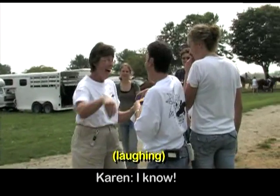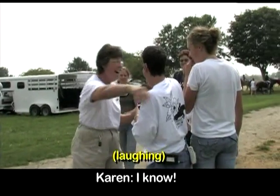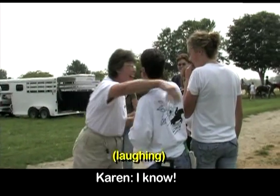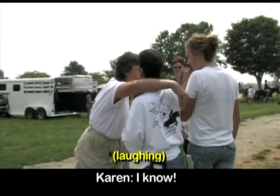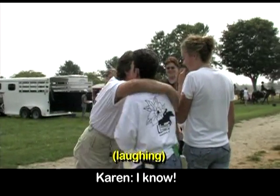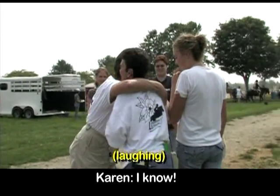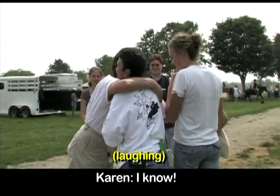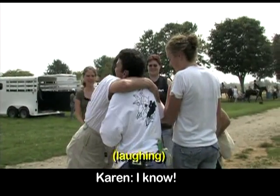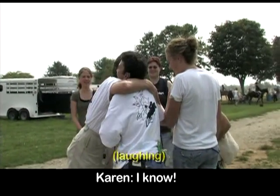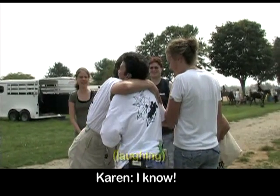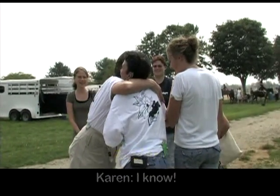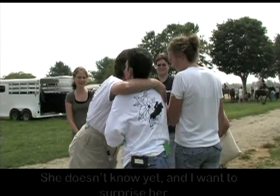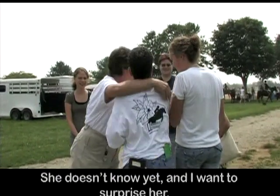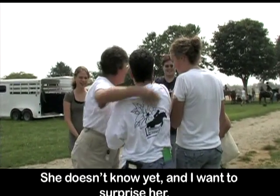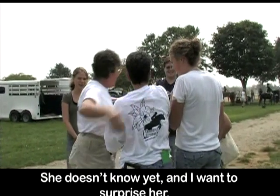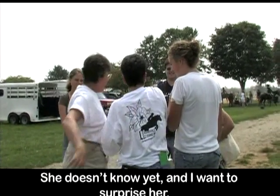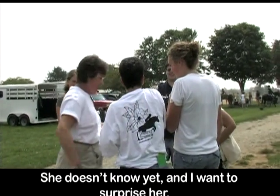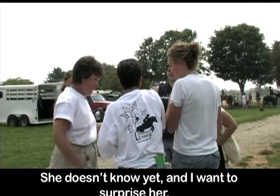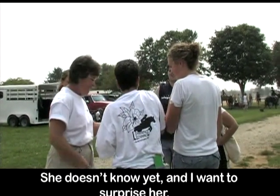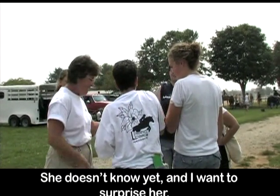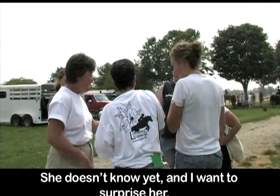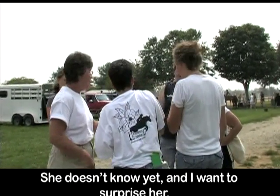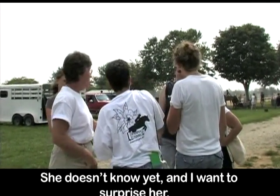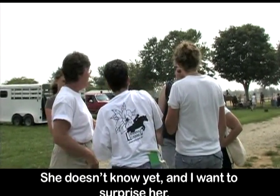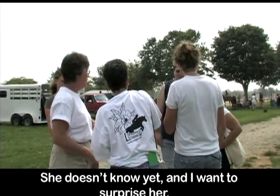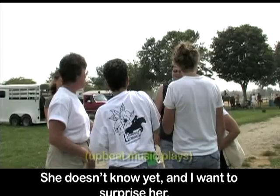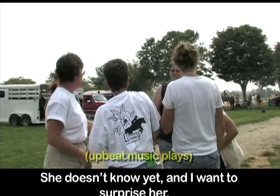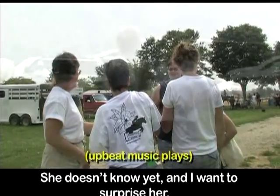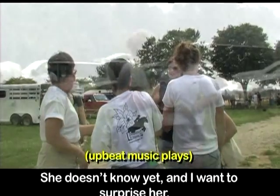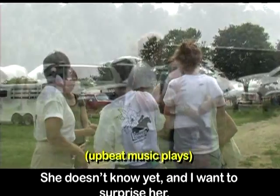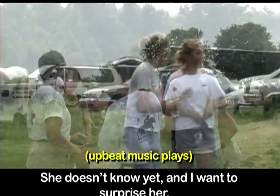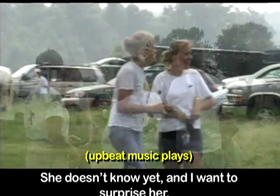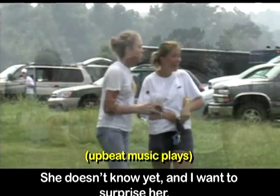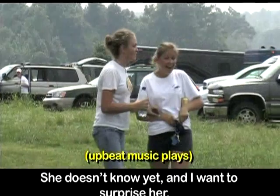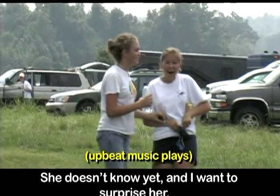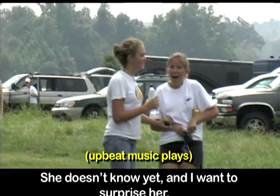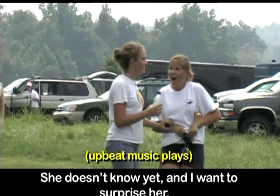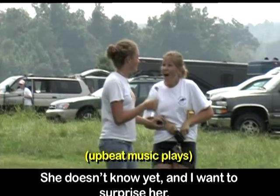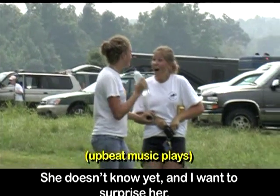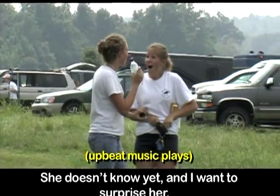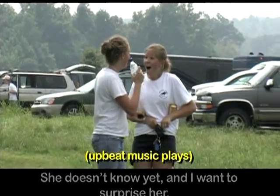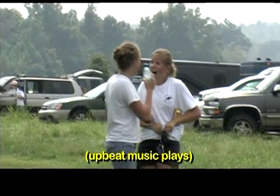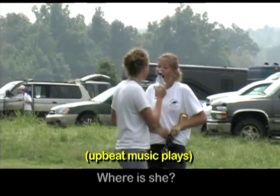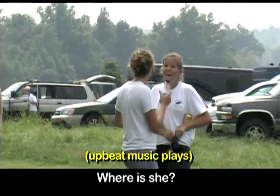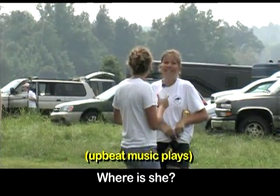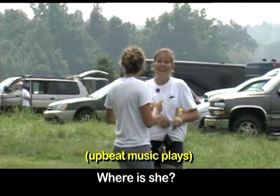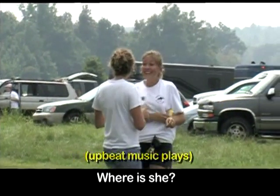I know. She doesn't know yet, and I want to surprise her. Where is she?